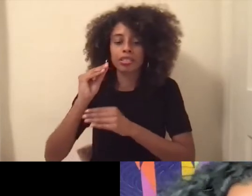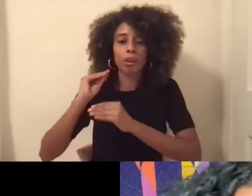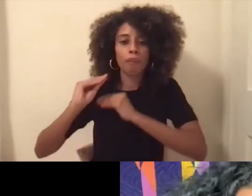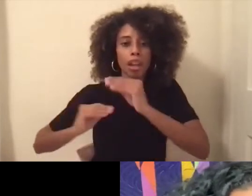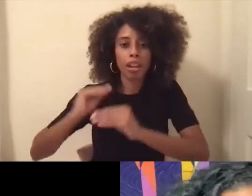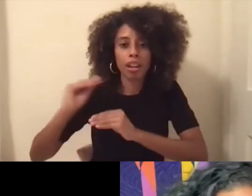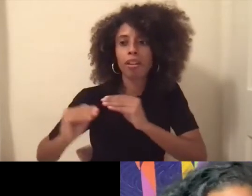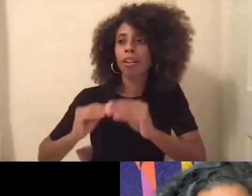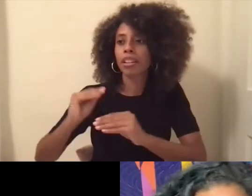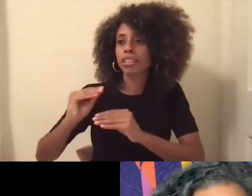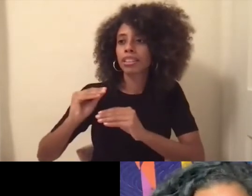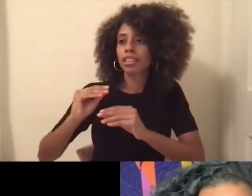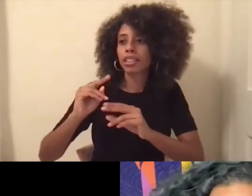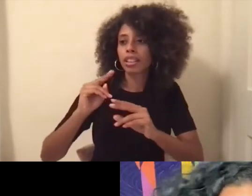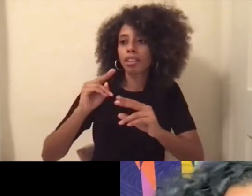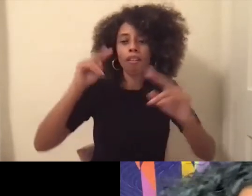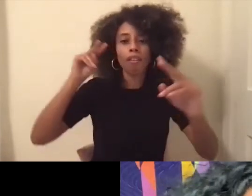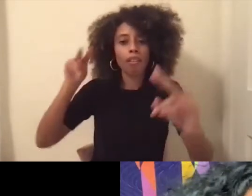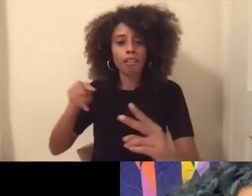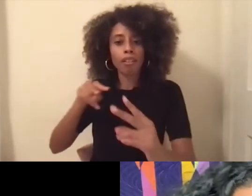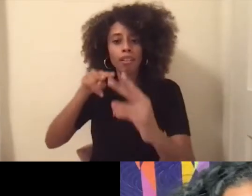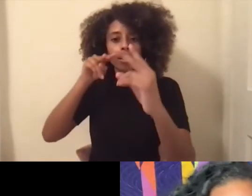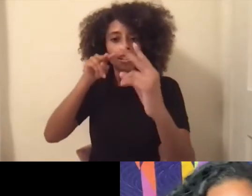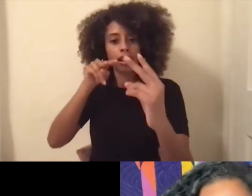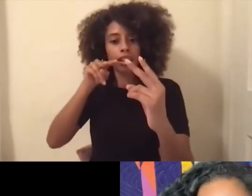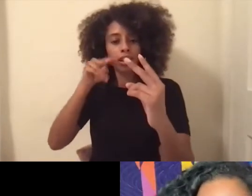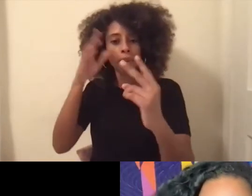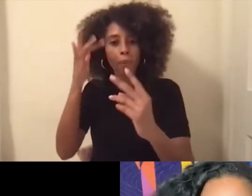into people's eyes to make a poem for them.